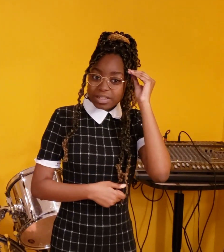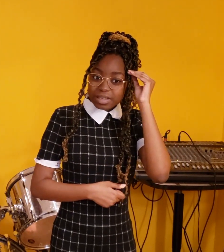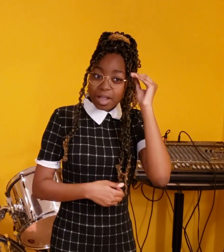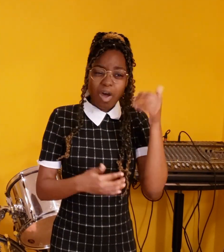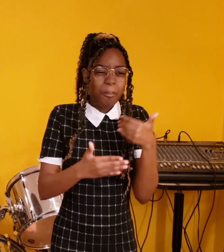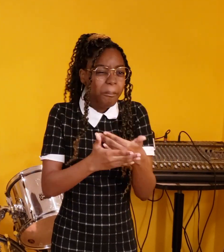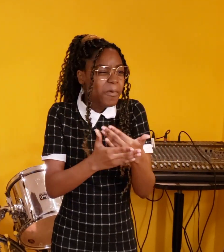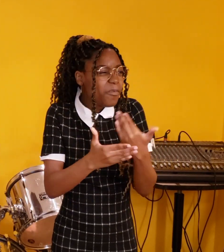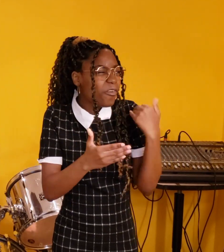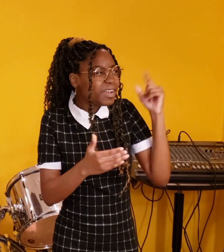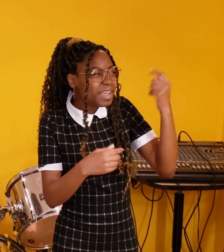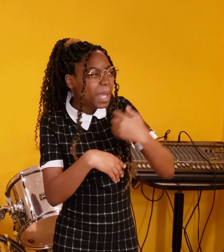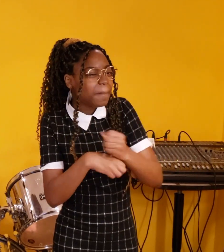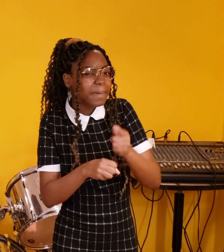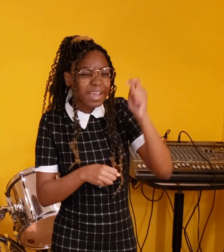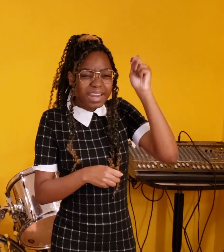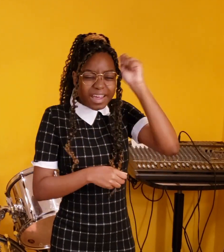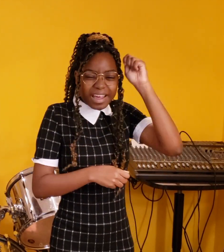God knew.